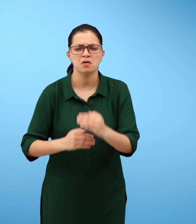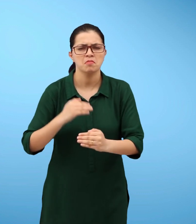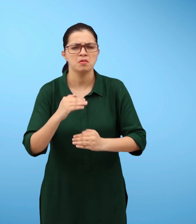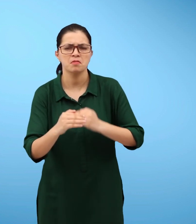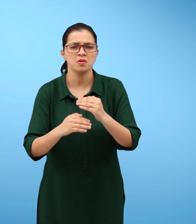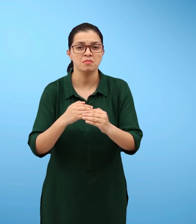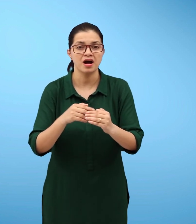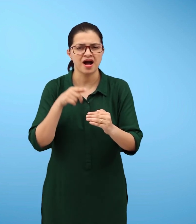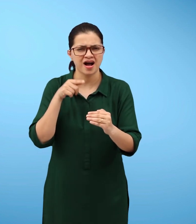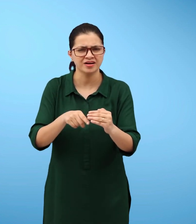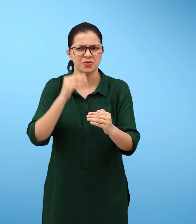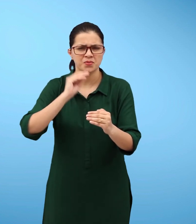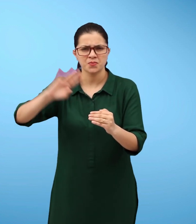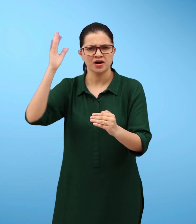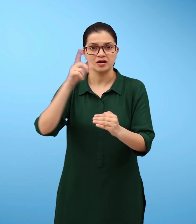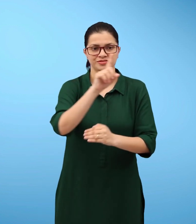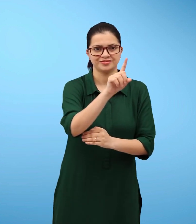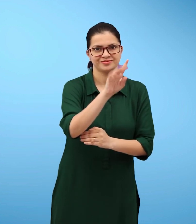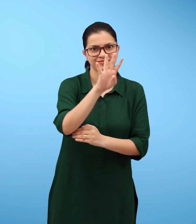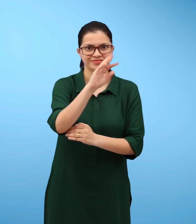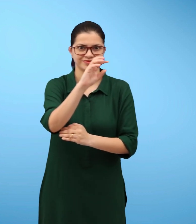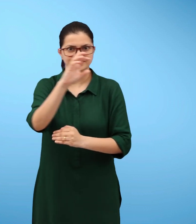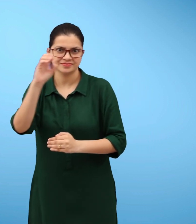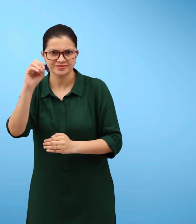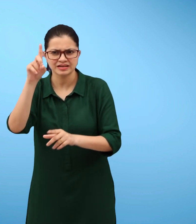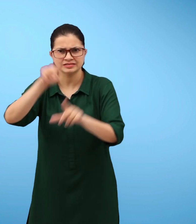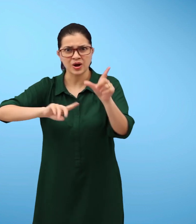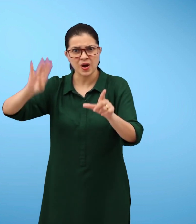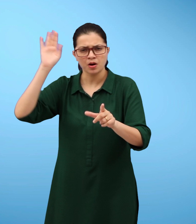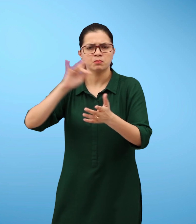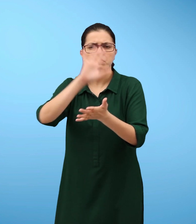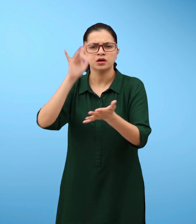It reached Korea about 1400 years ago